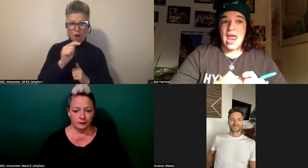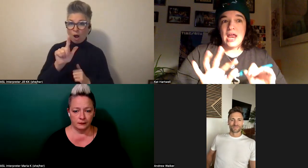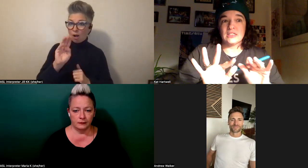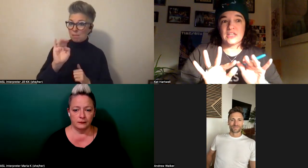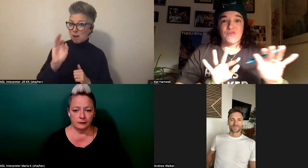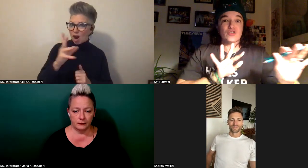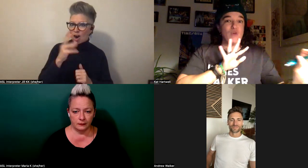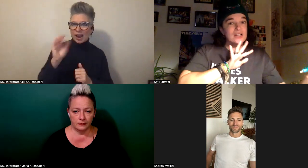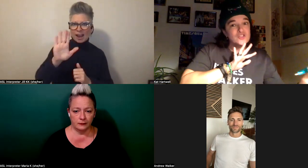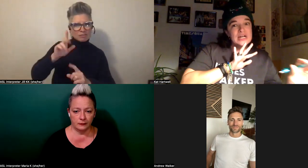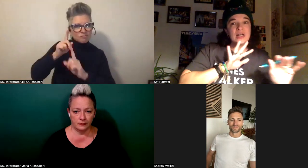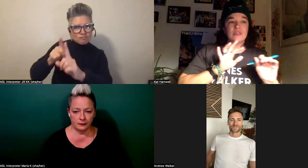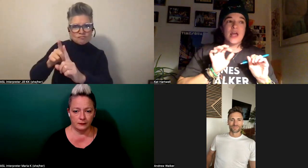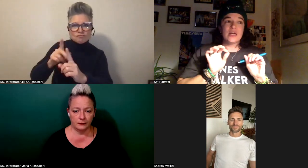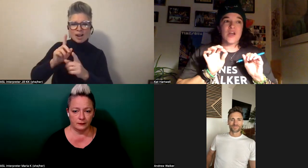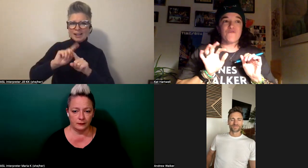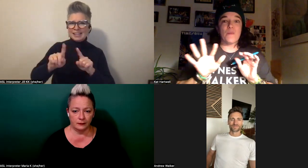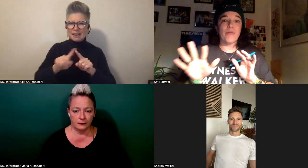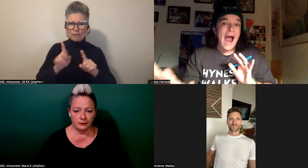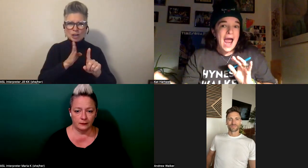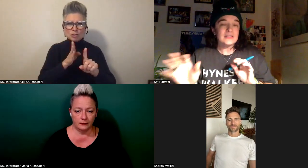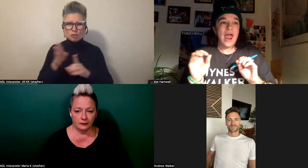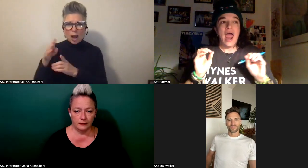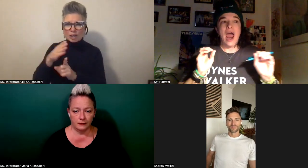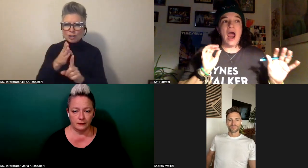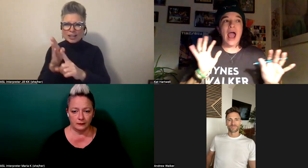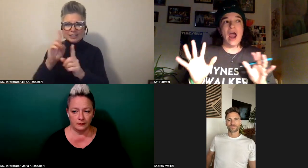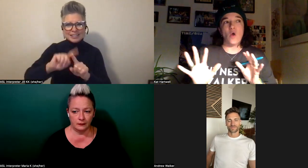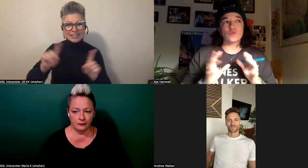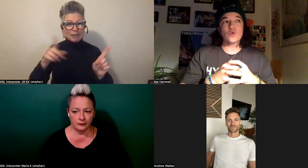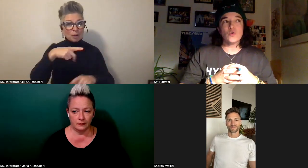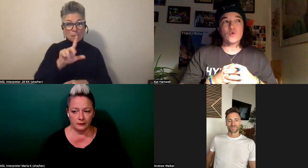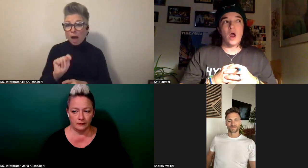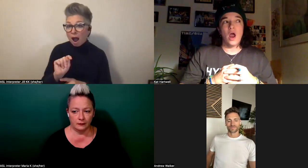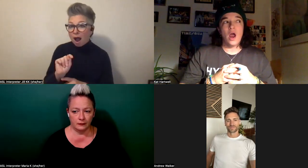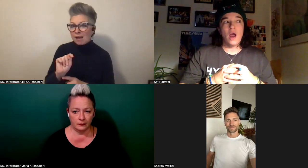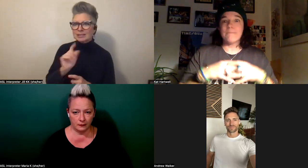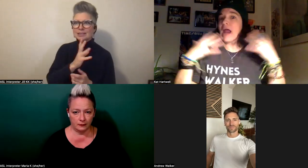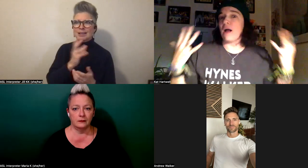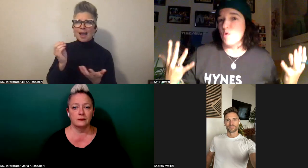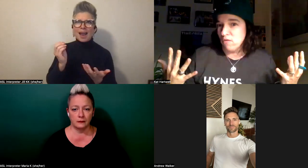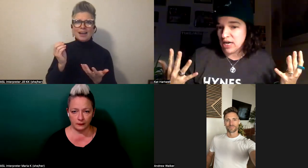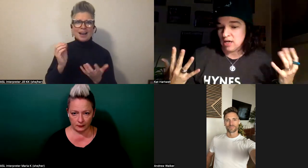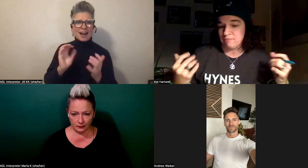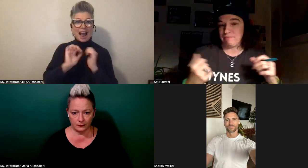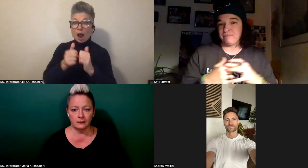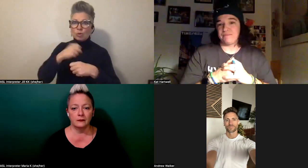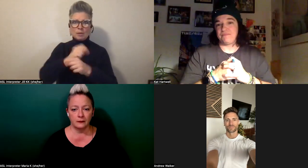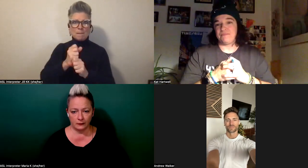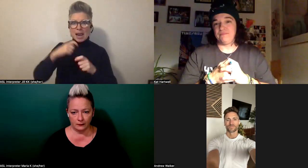going in different directions, different plots, and how to make a